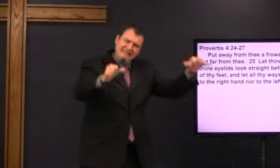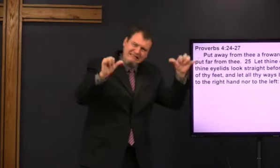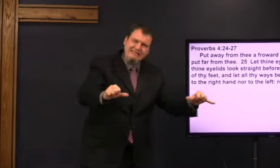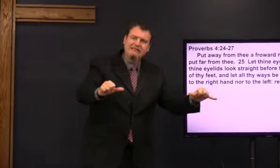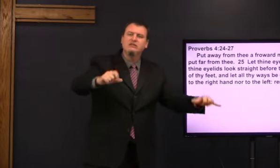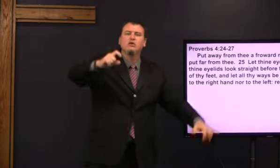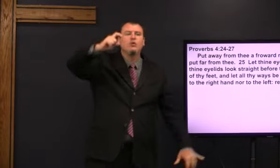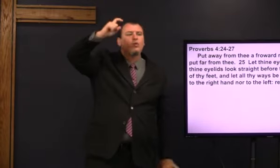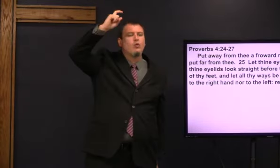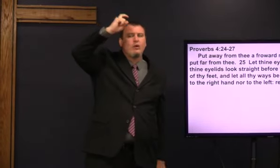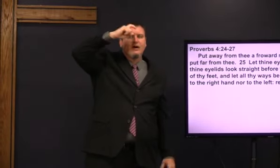Get back,